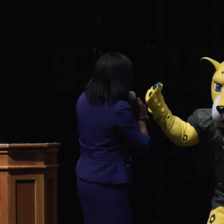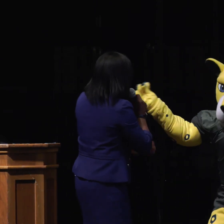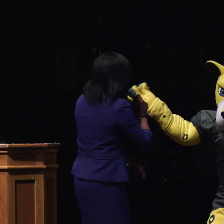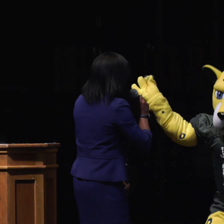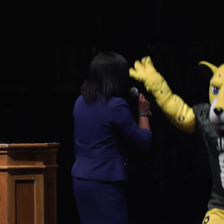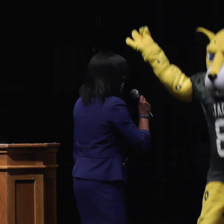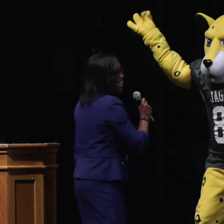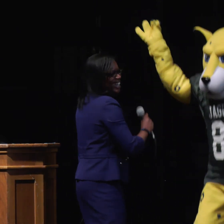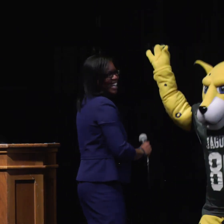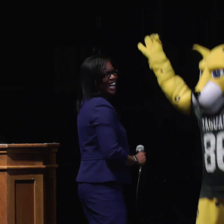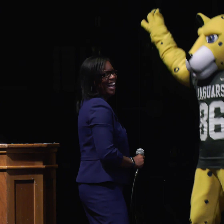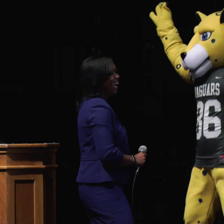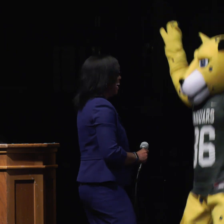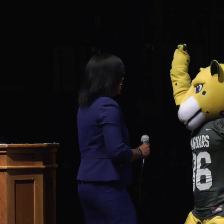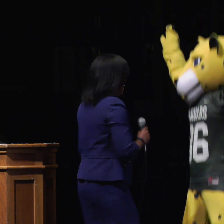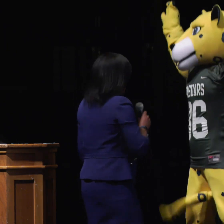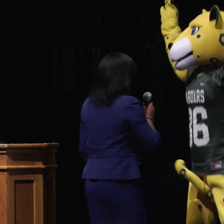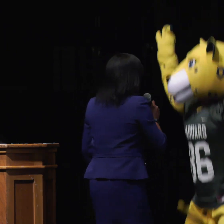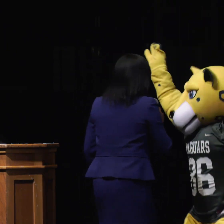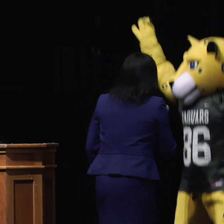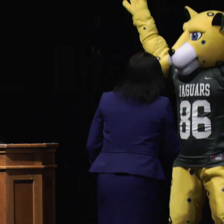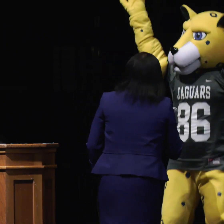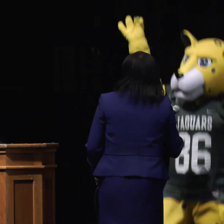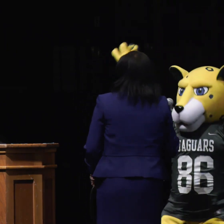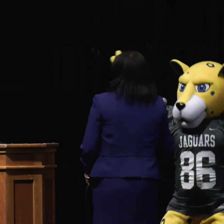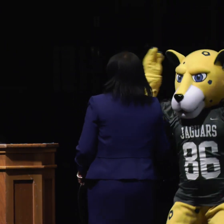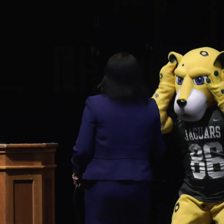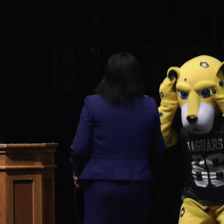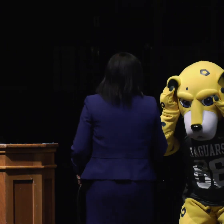Did you actually win a ticket?